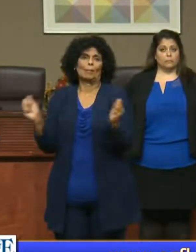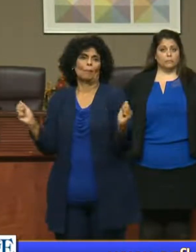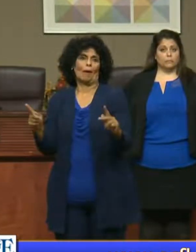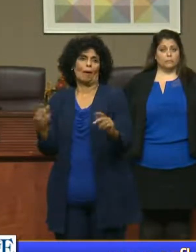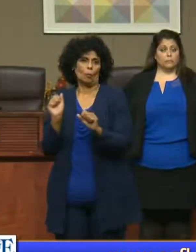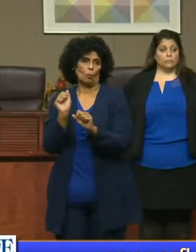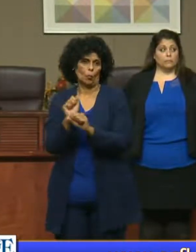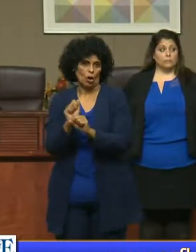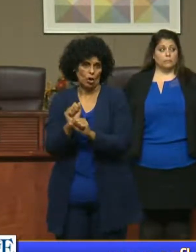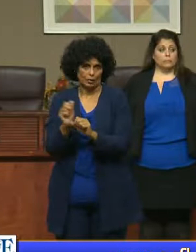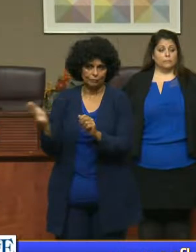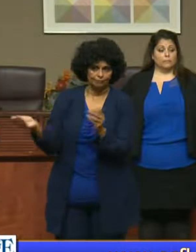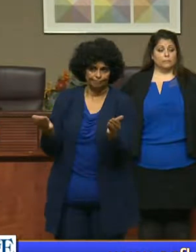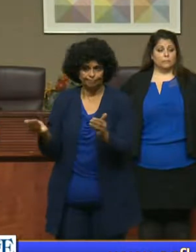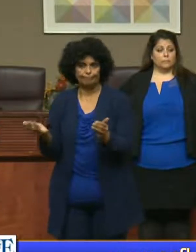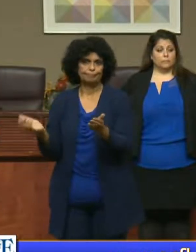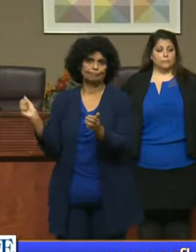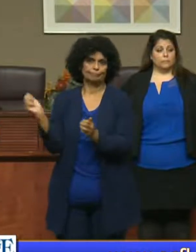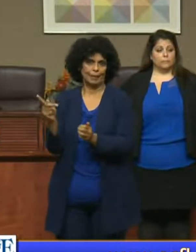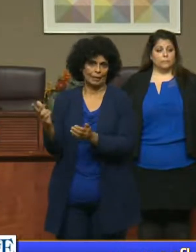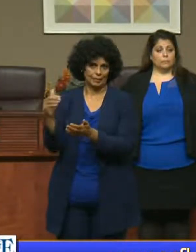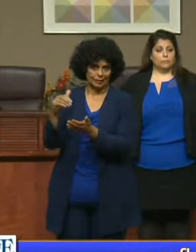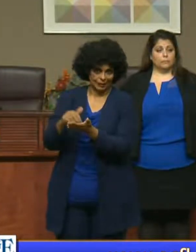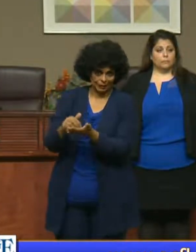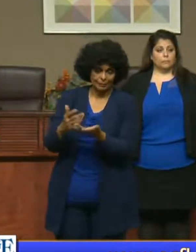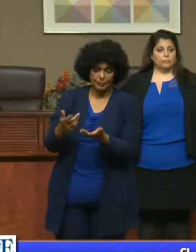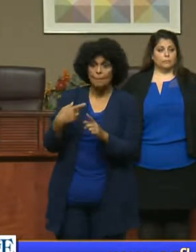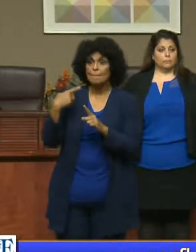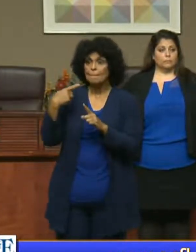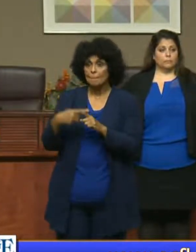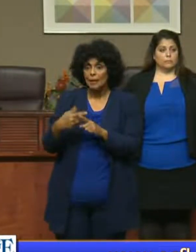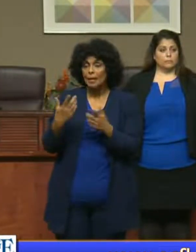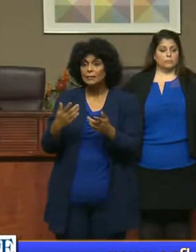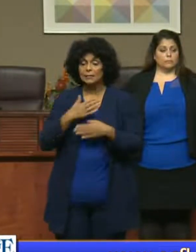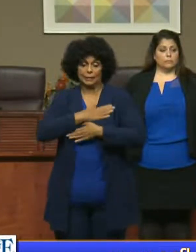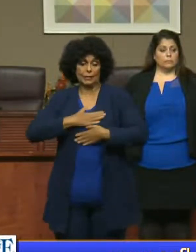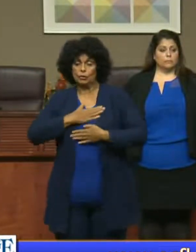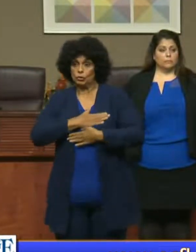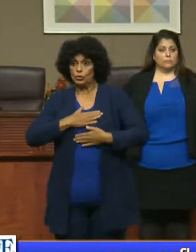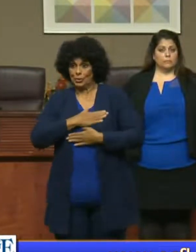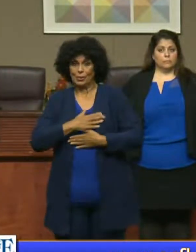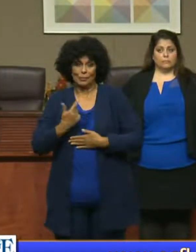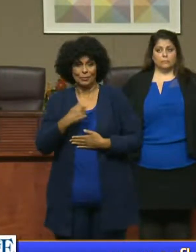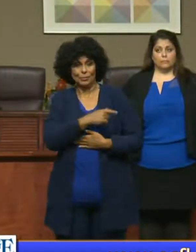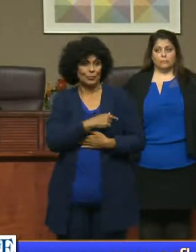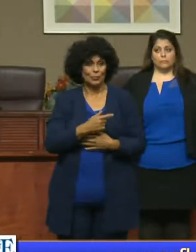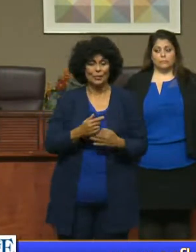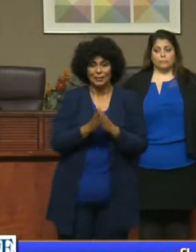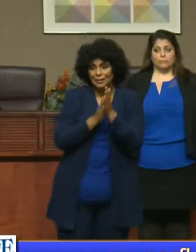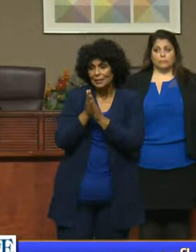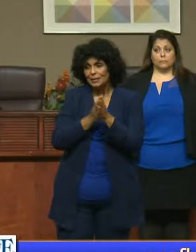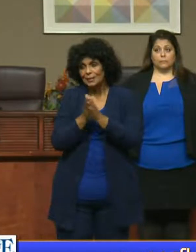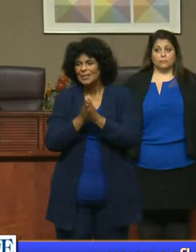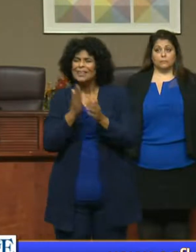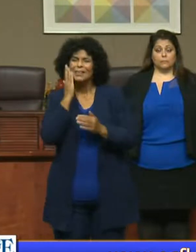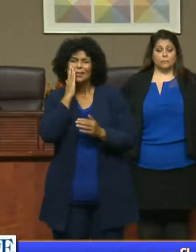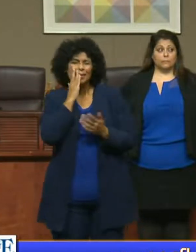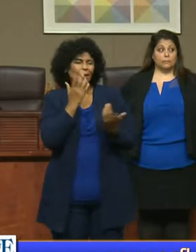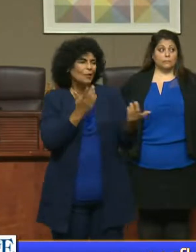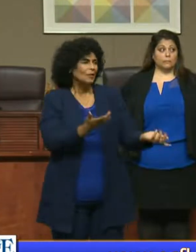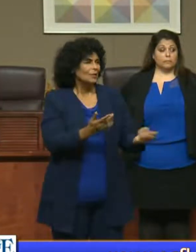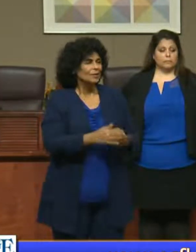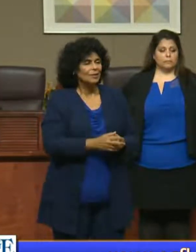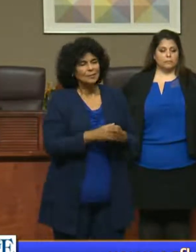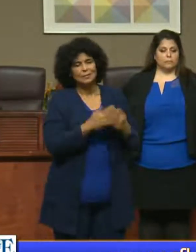also provides, I think, the sports entertainment that we kind of want to get away from